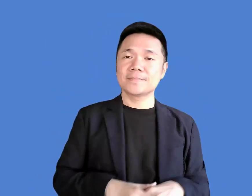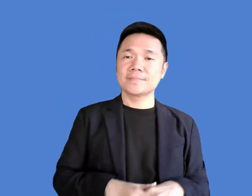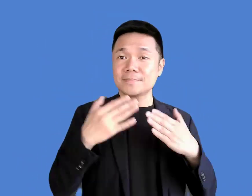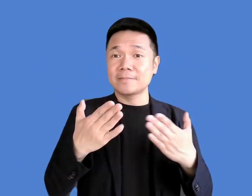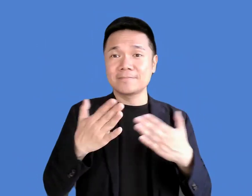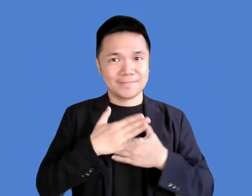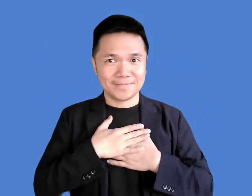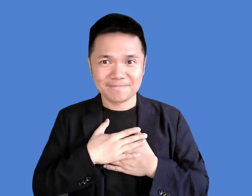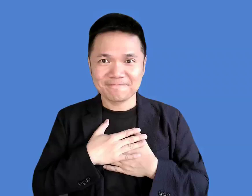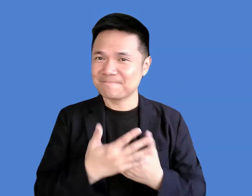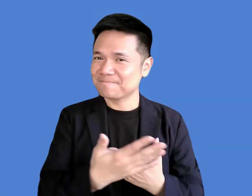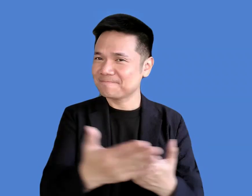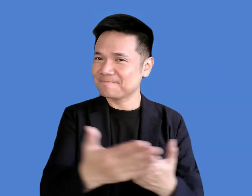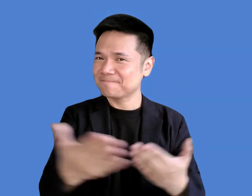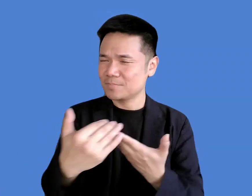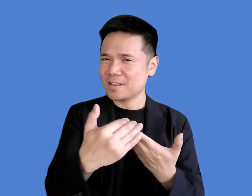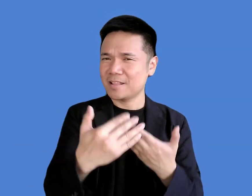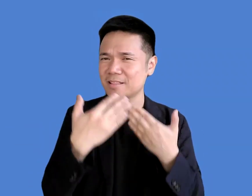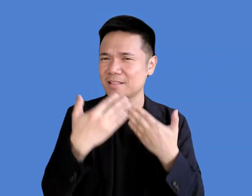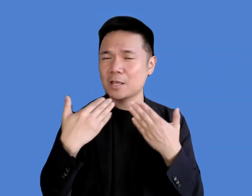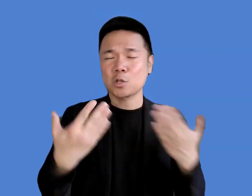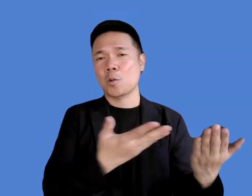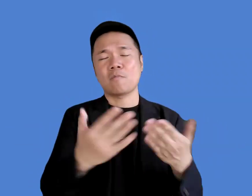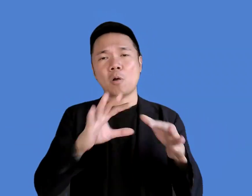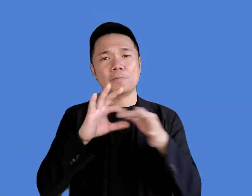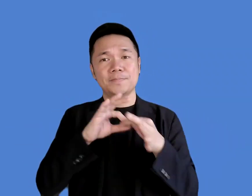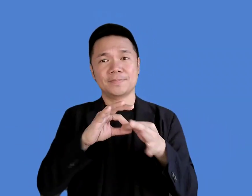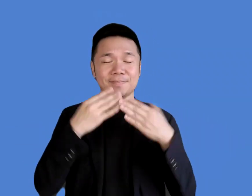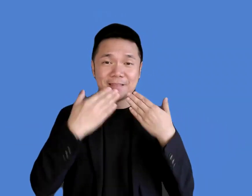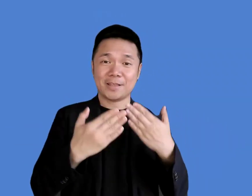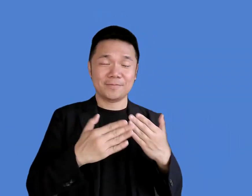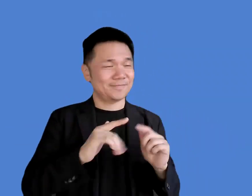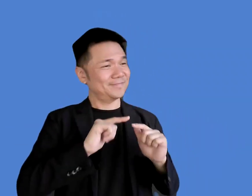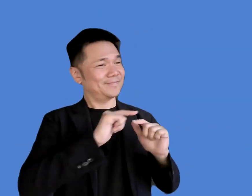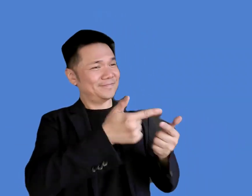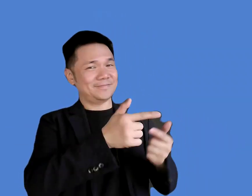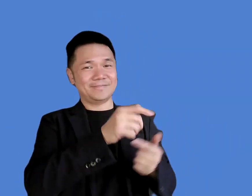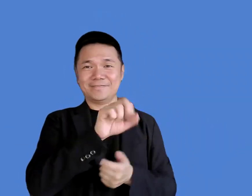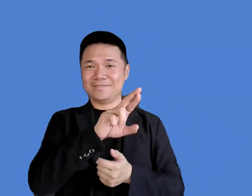continued collaboration and the impactful changes that we can achieve together. Hand this back to you, Sharmila.